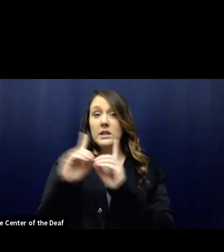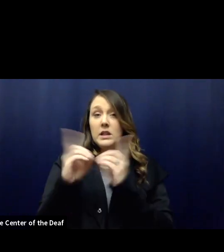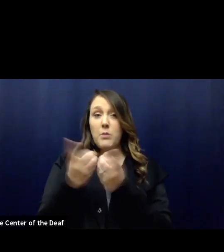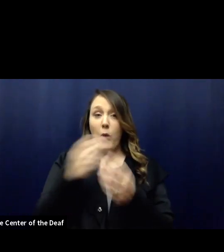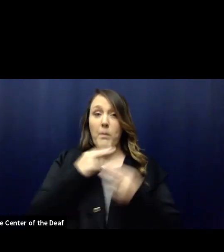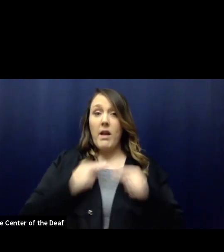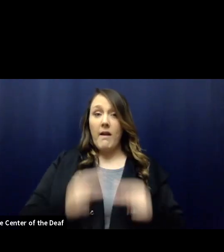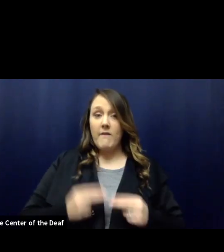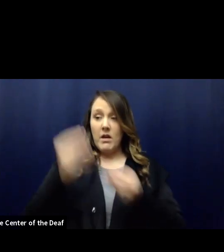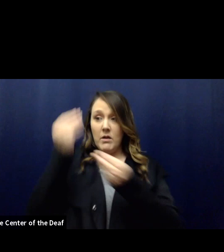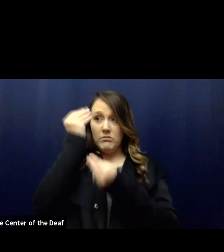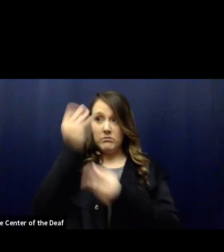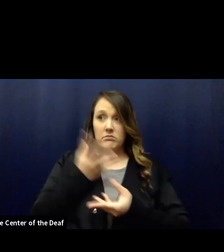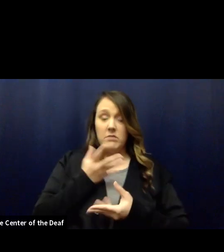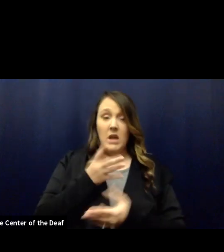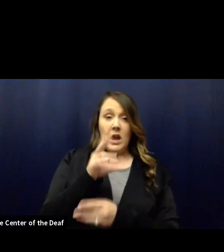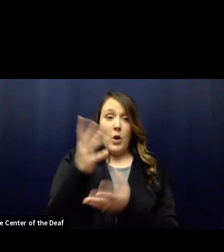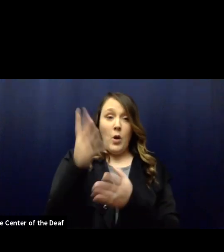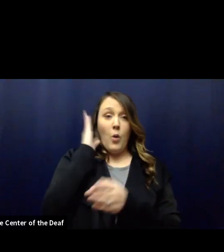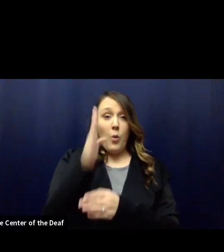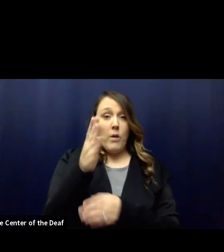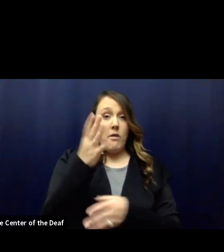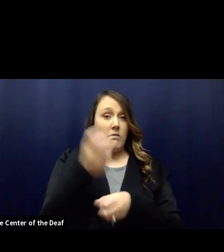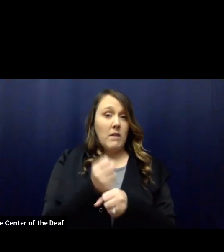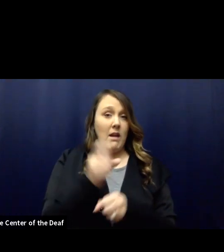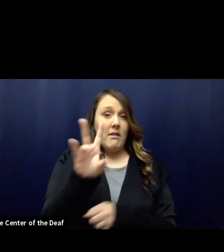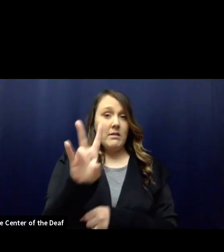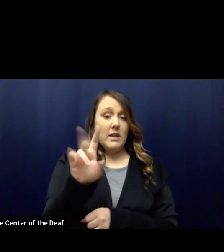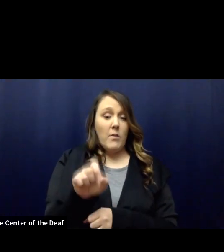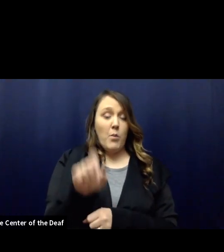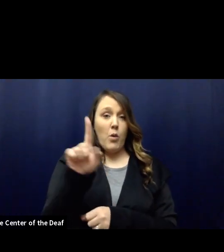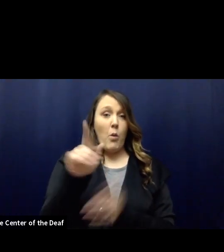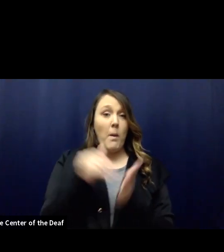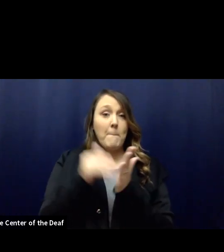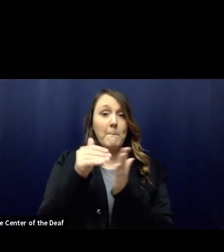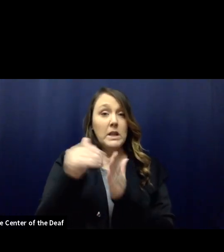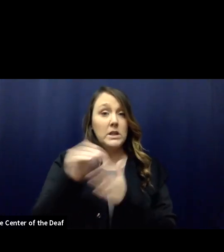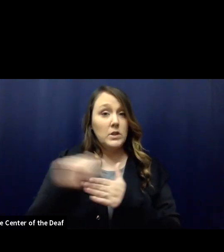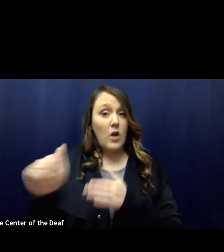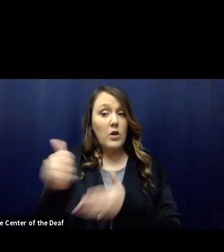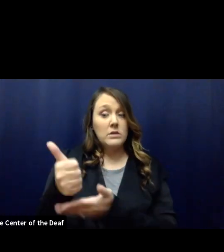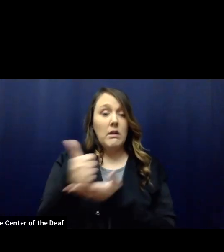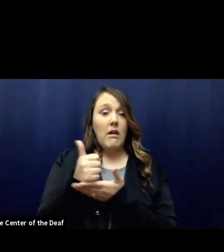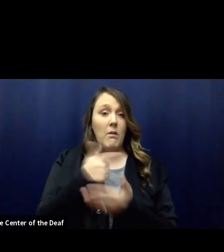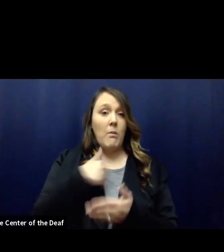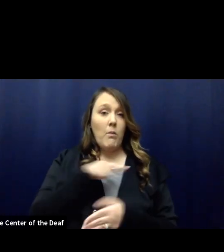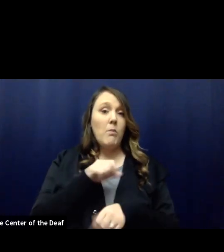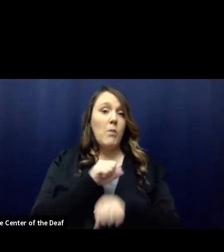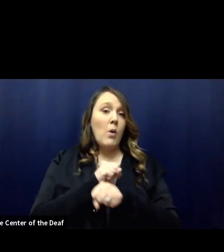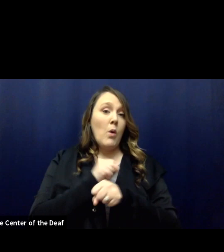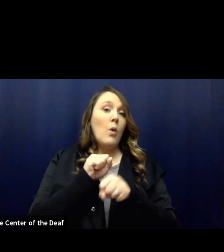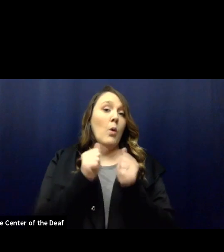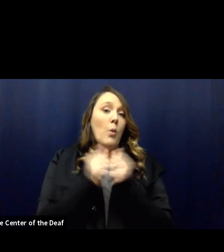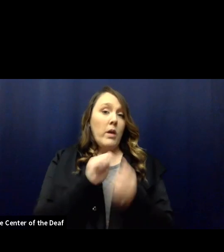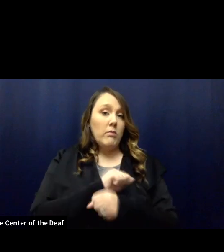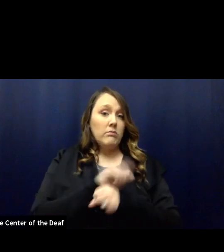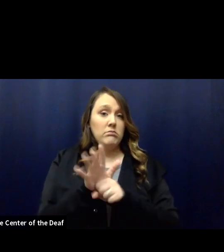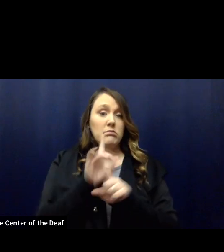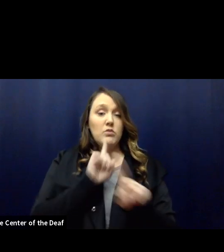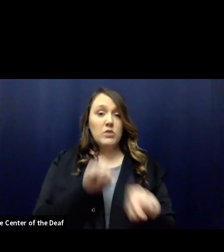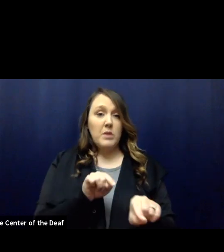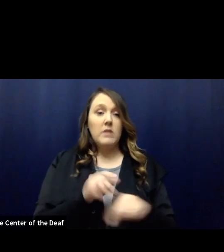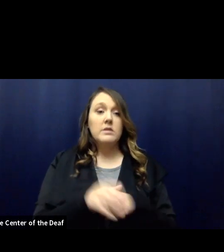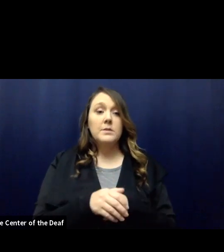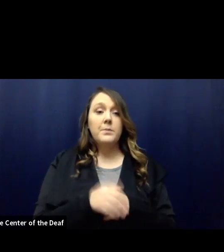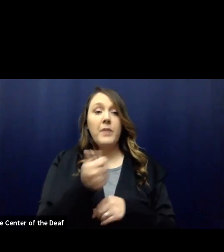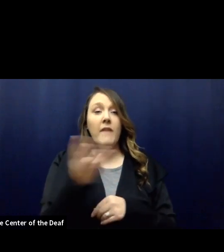receiving $7.1 million to assist with our COVID-19 response. A few other contracts on the agenda are related to